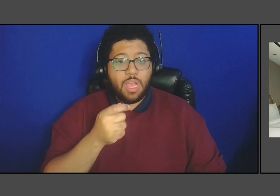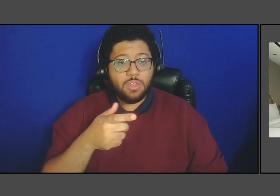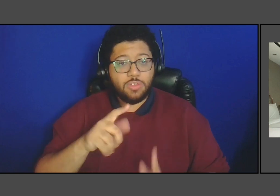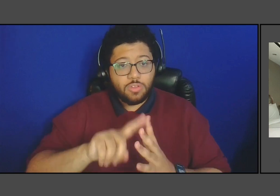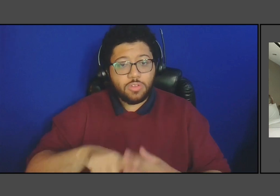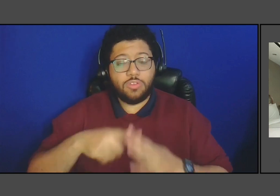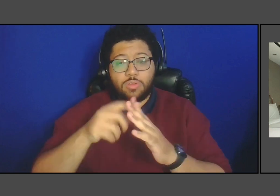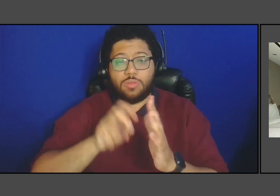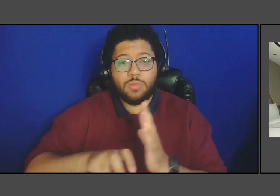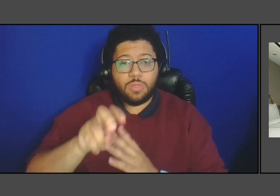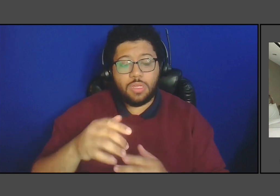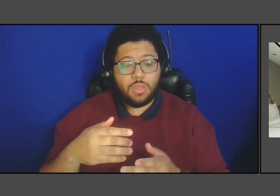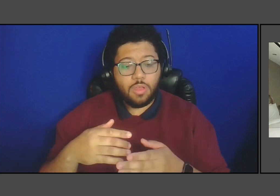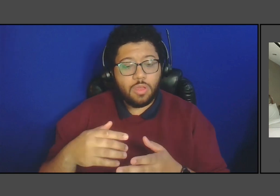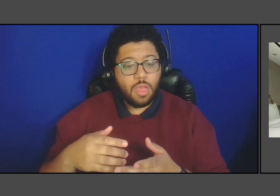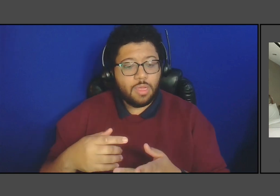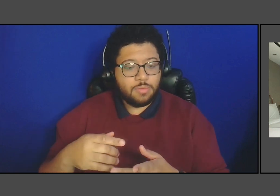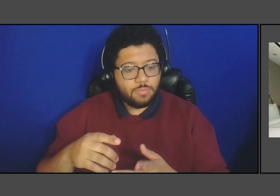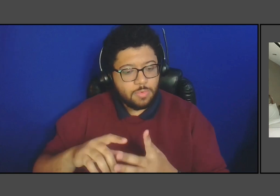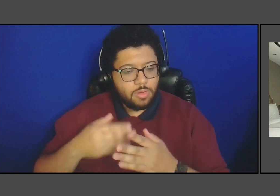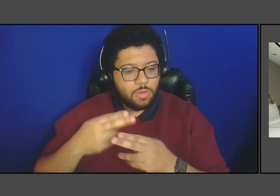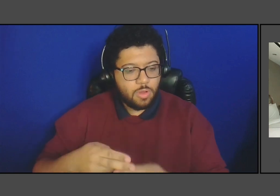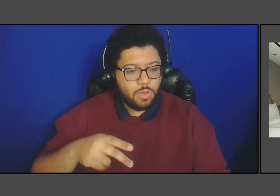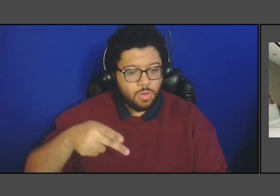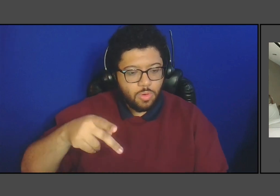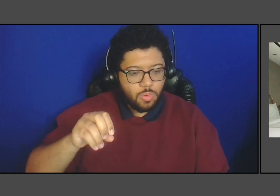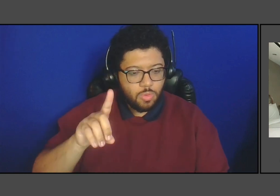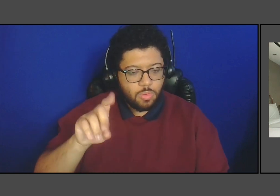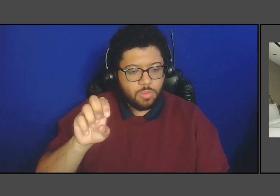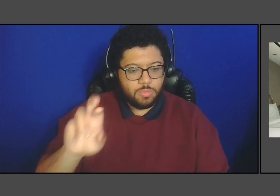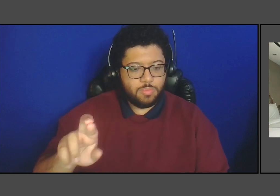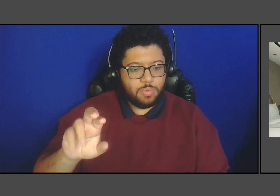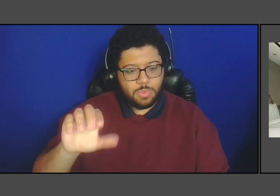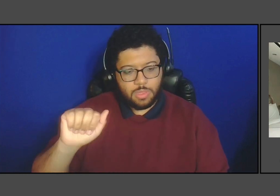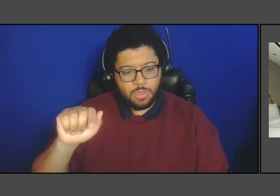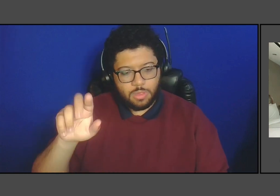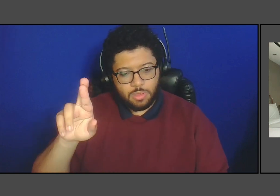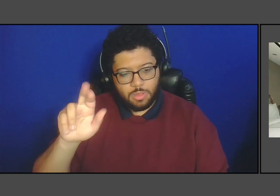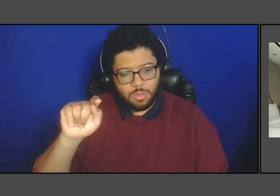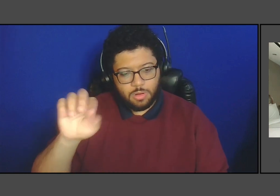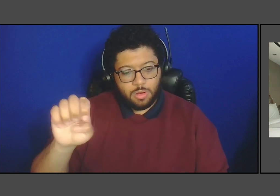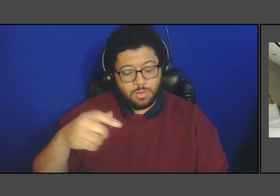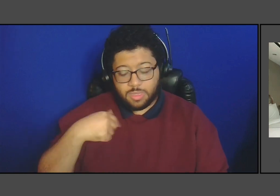Arte, that invests in 28 different